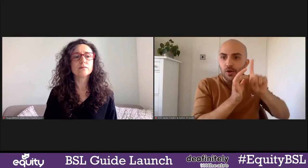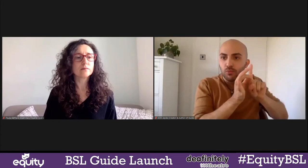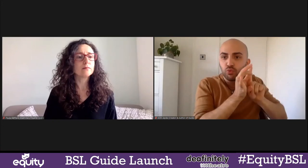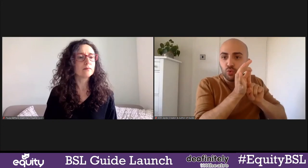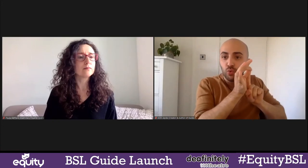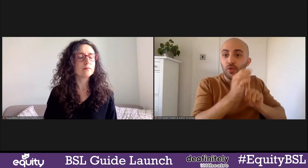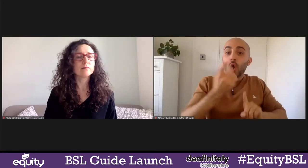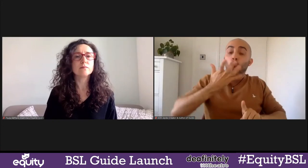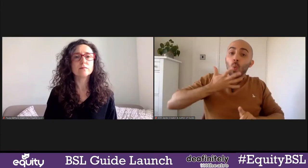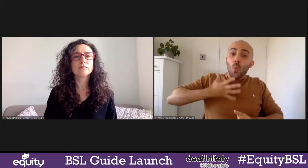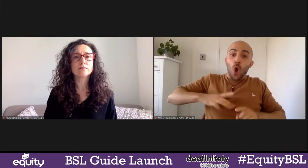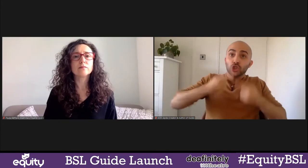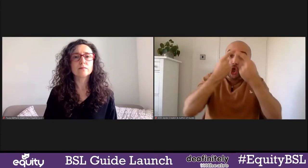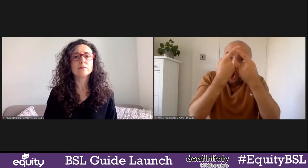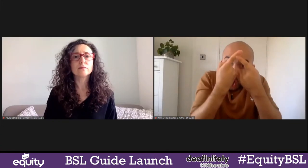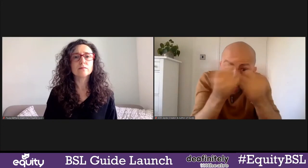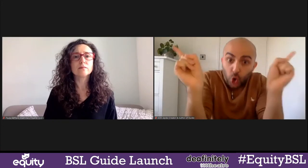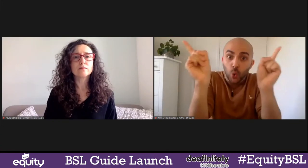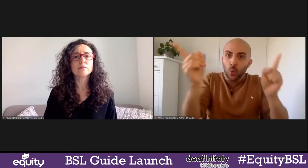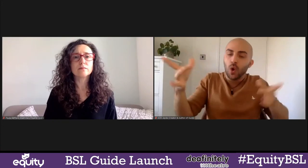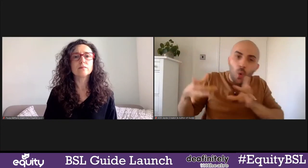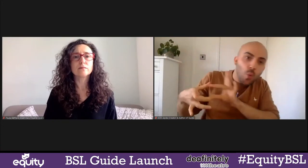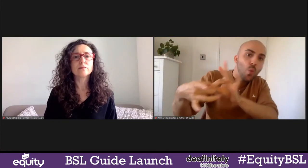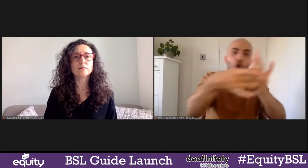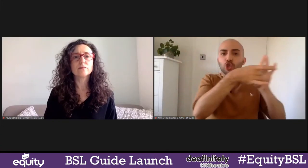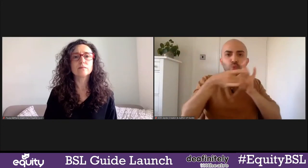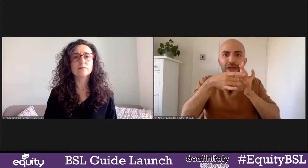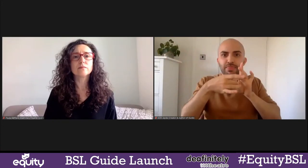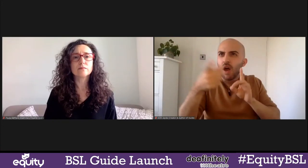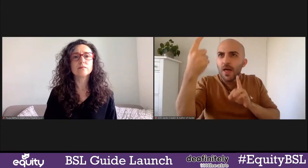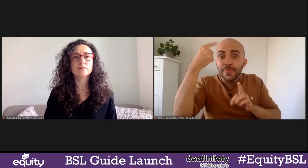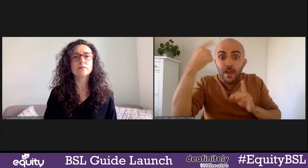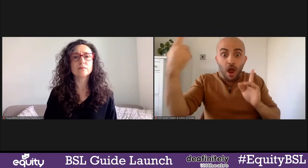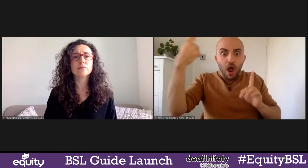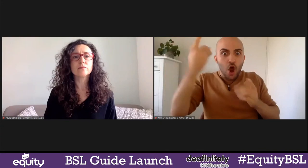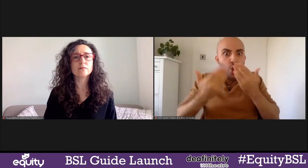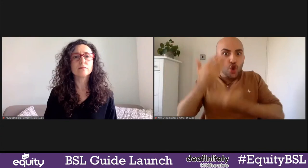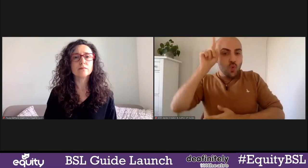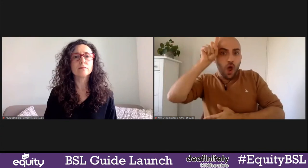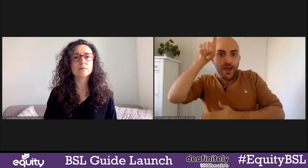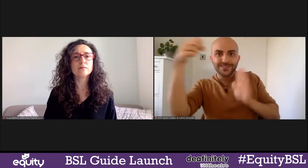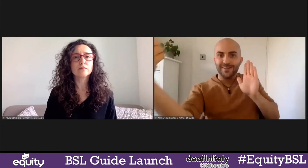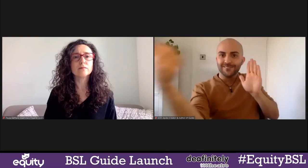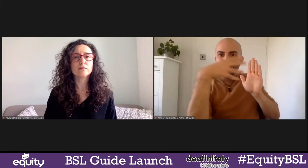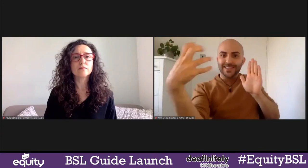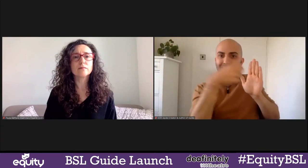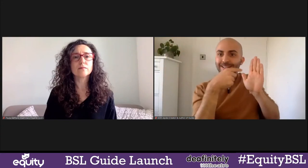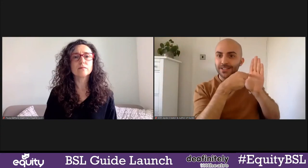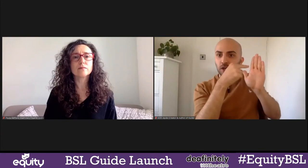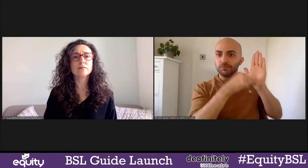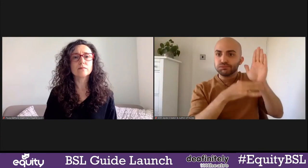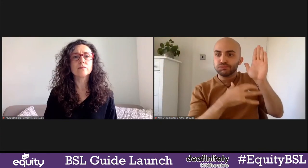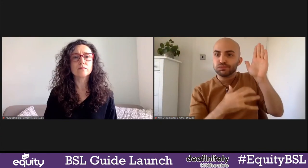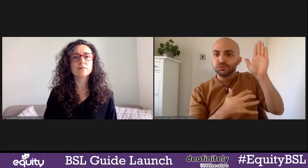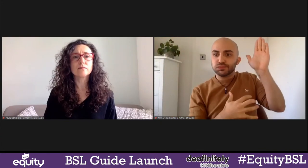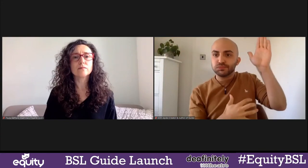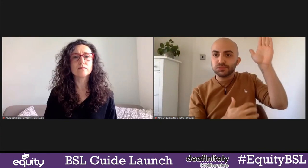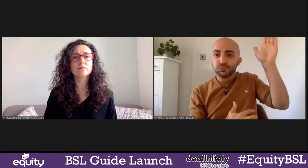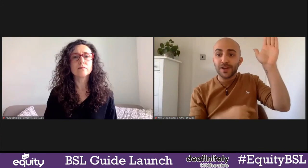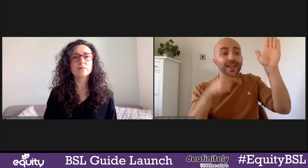The more comments we get, the more it will improve. So we want you to work together with us. And if you have any ideas of what we should